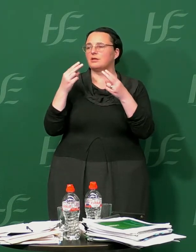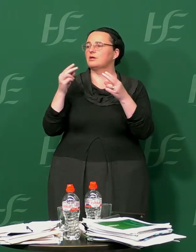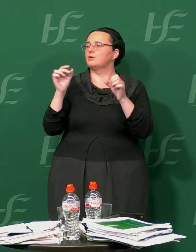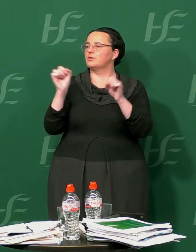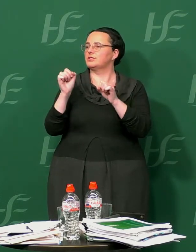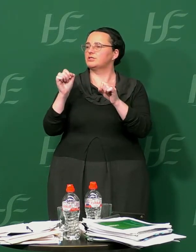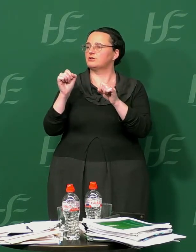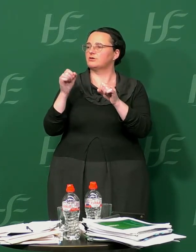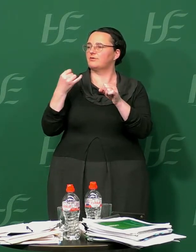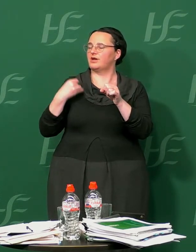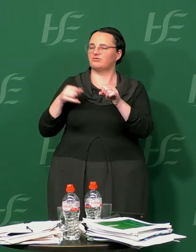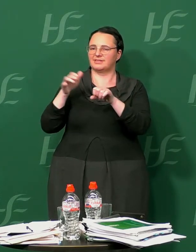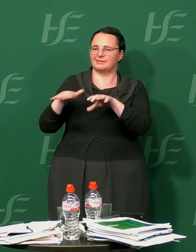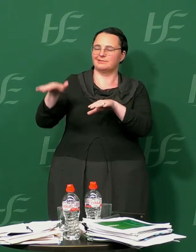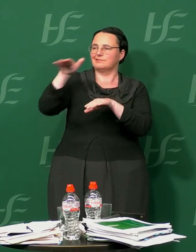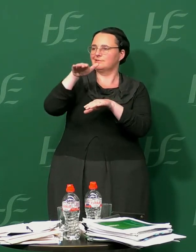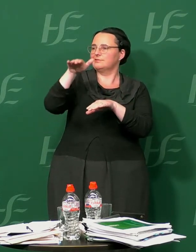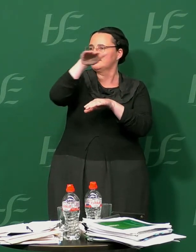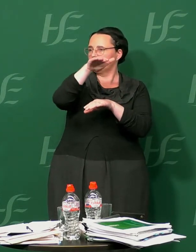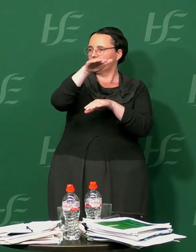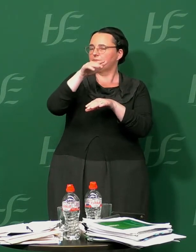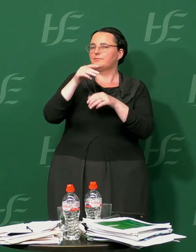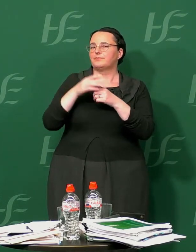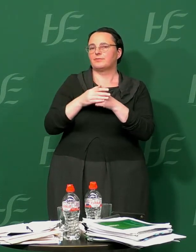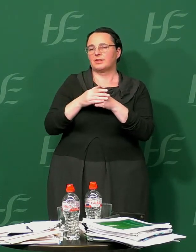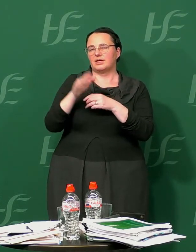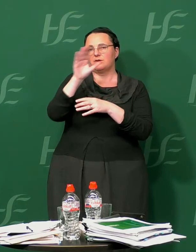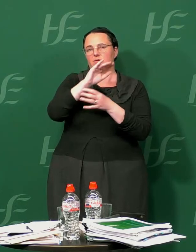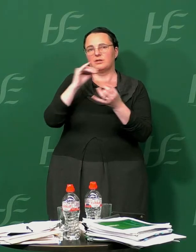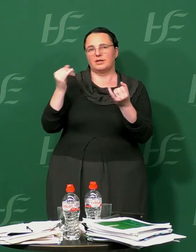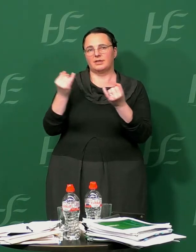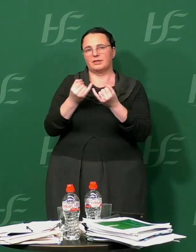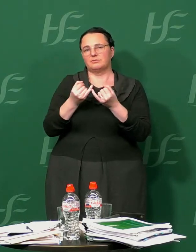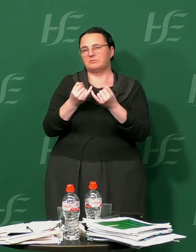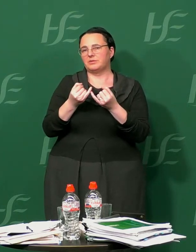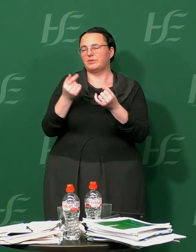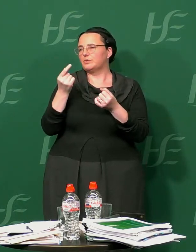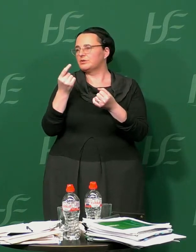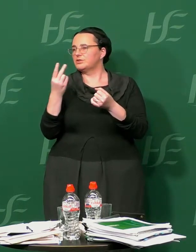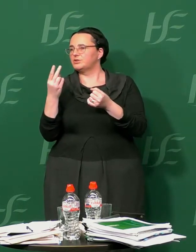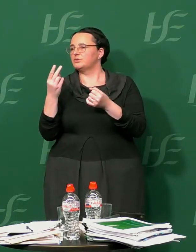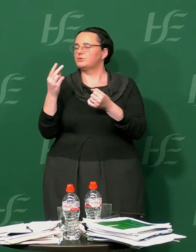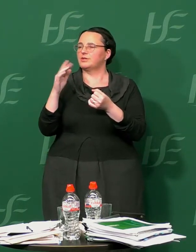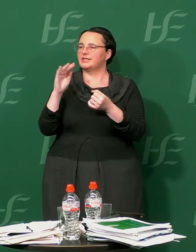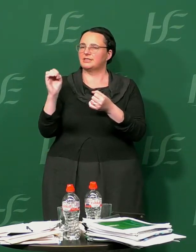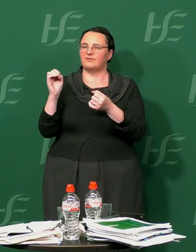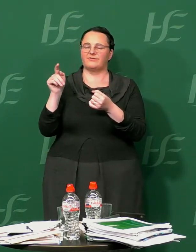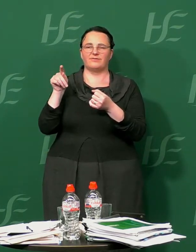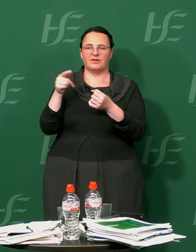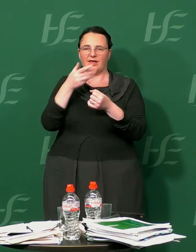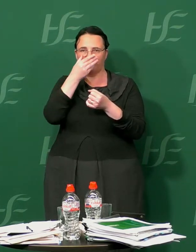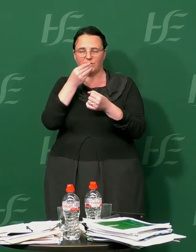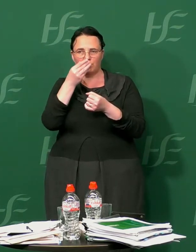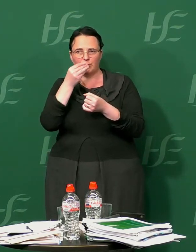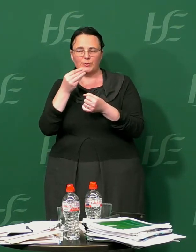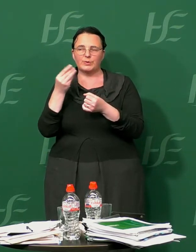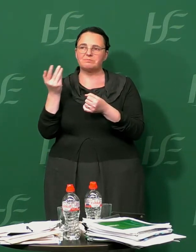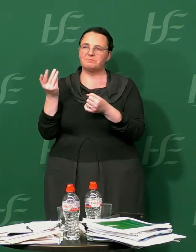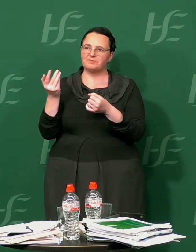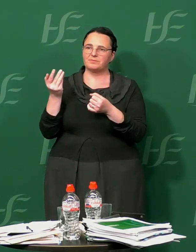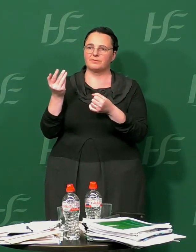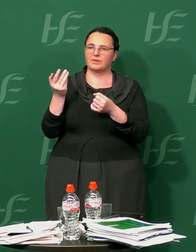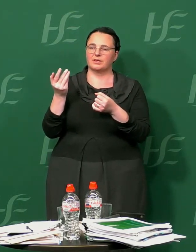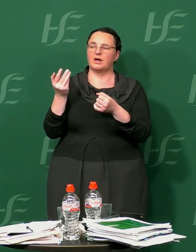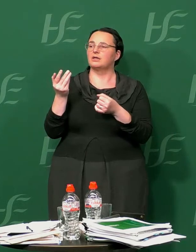with no lab recorded wild flu. It's unlikely. We've already had 1 or 2 cases this year. It's unlikely we're going to